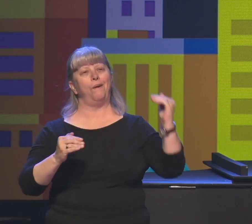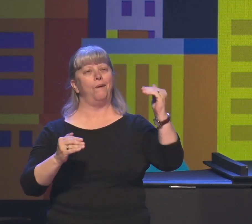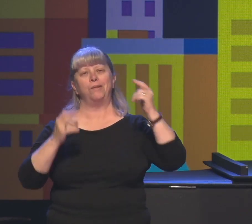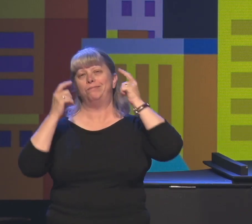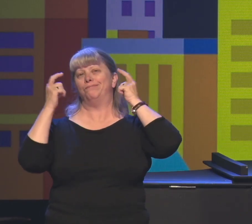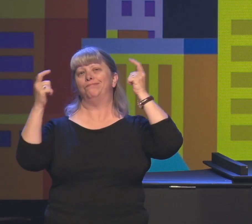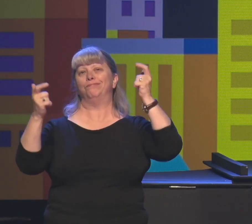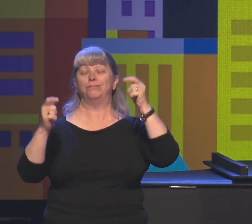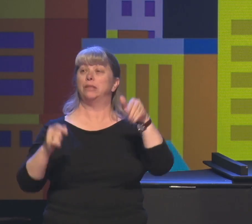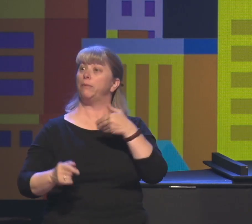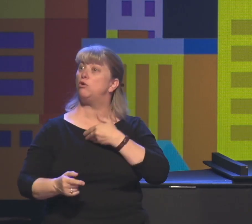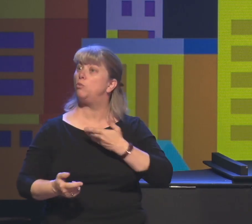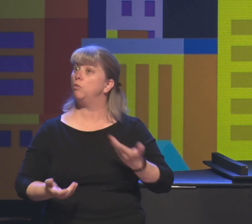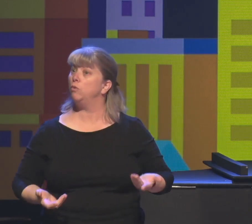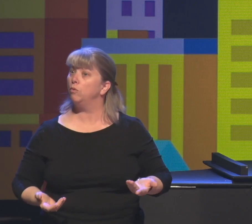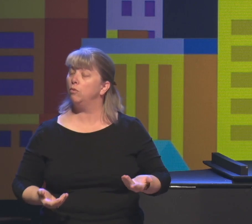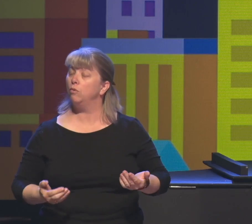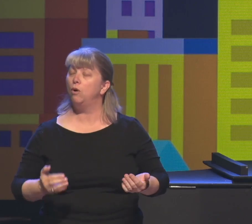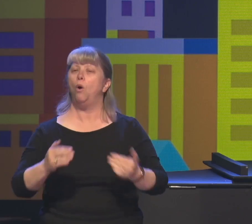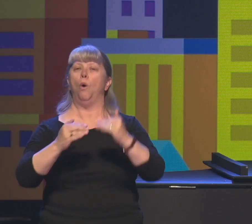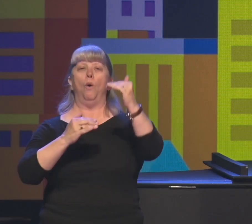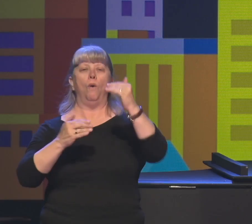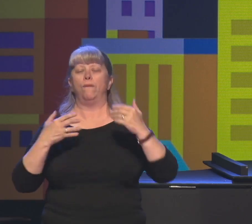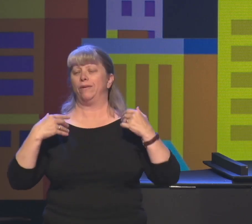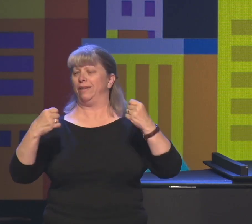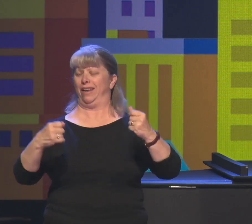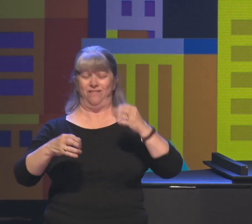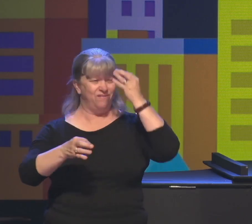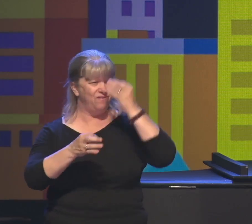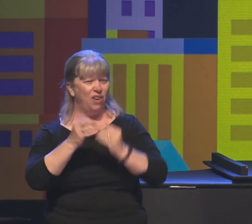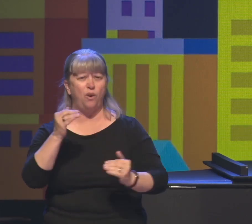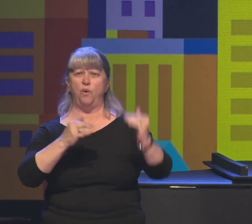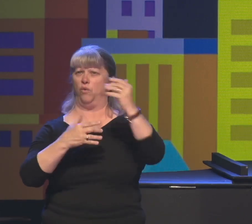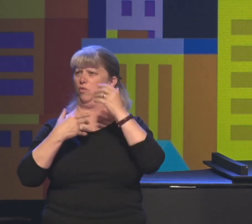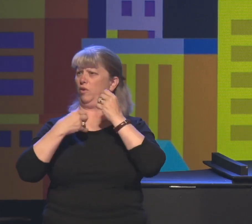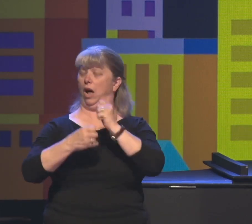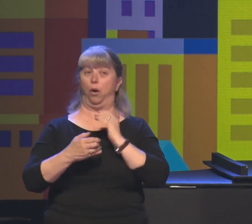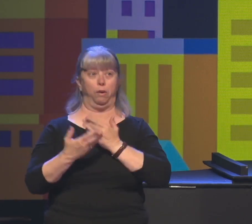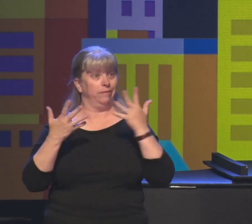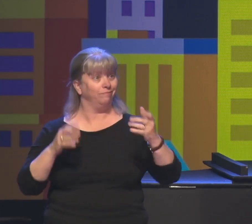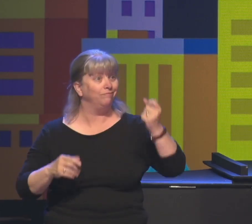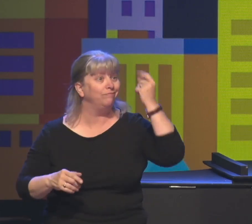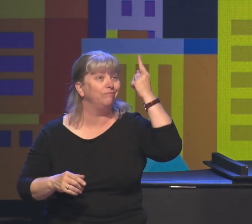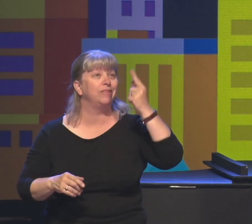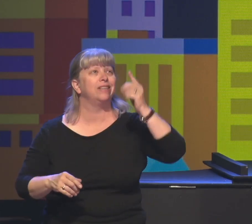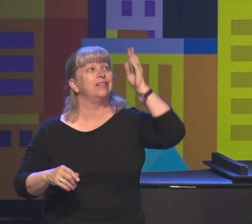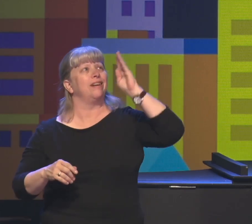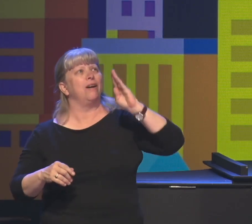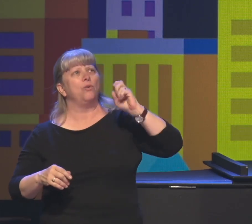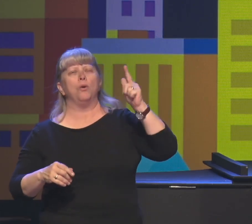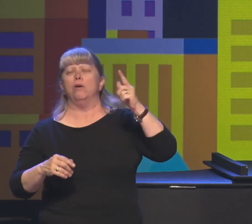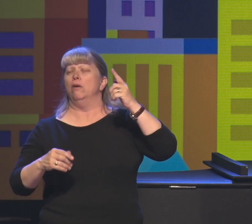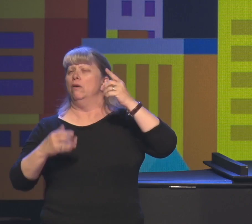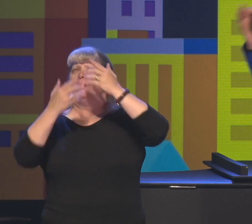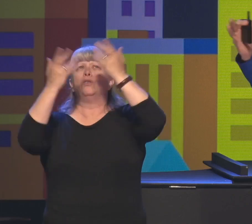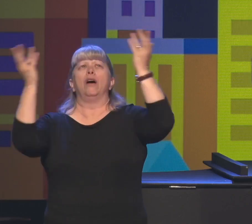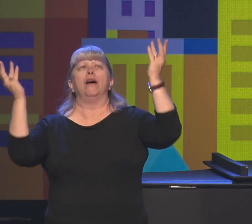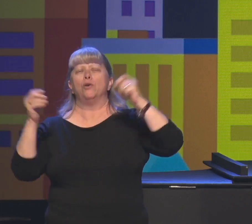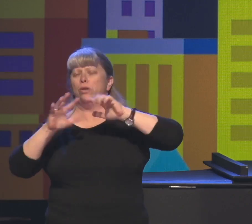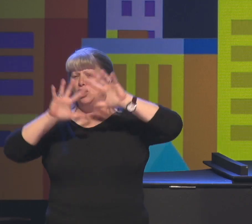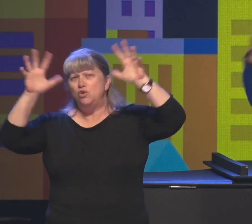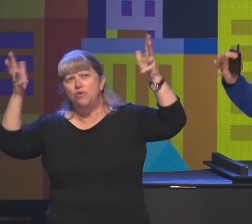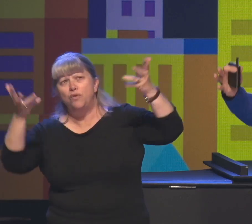spirituality. And overconfidence in our faith, overconfidence in our understanding of the God or the